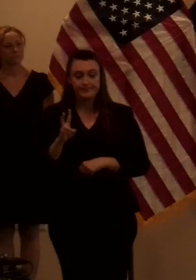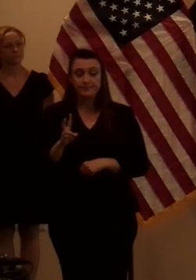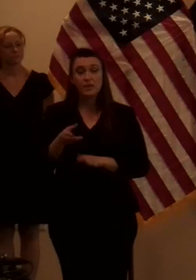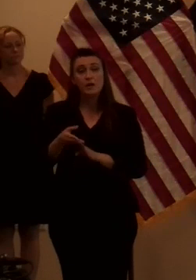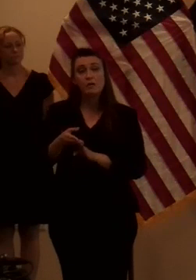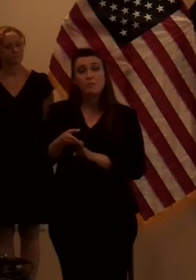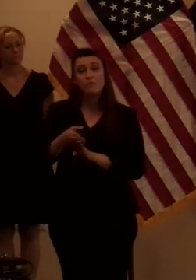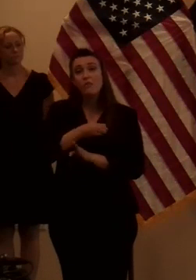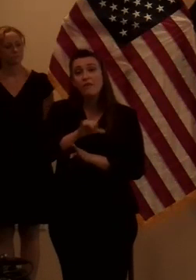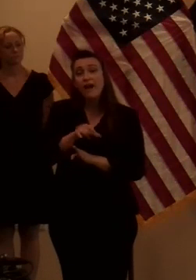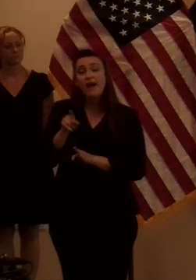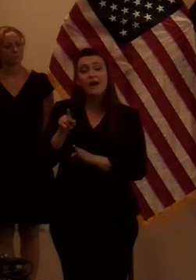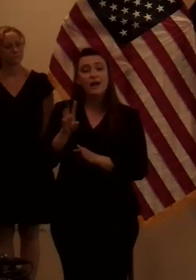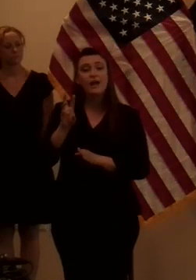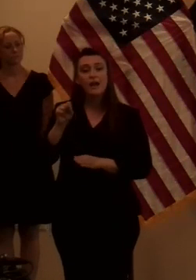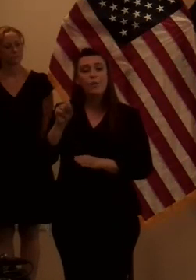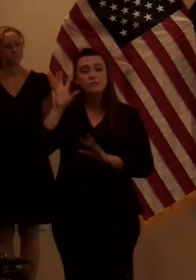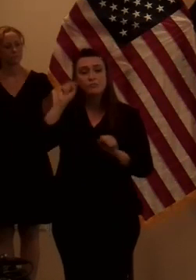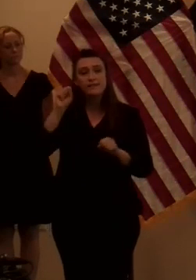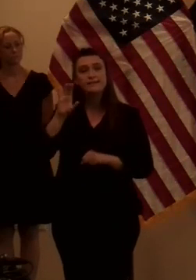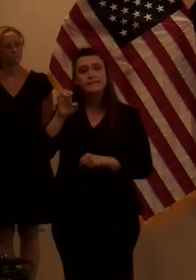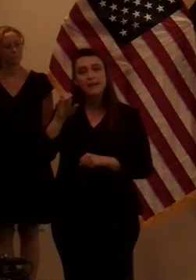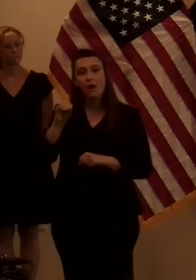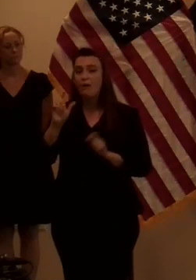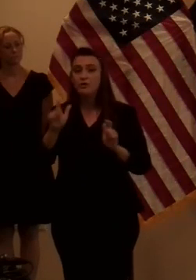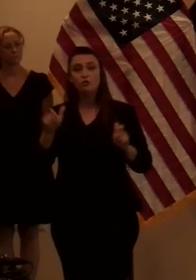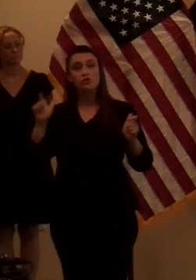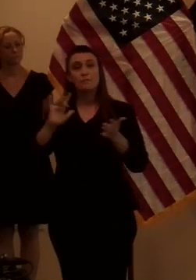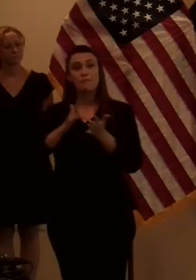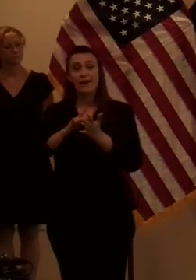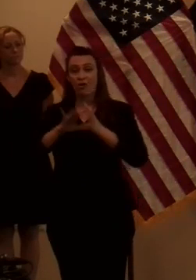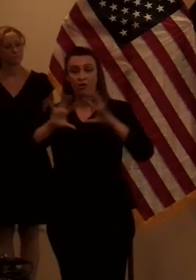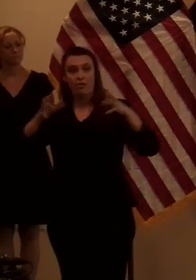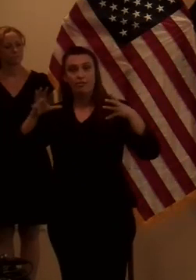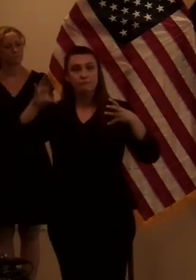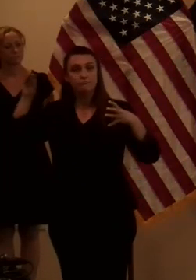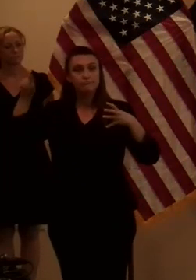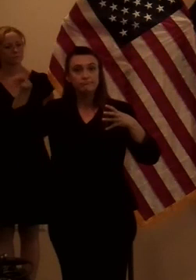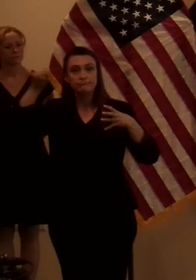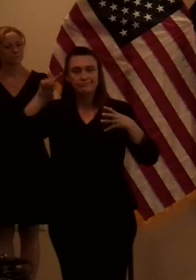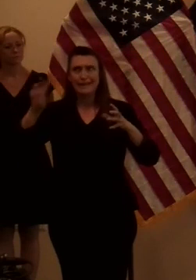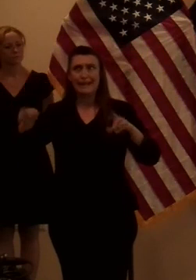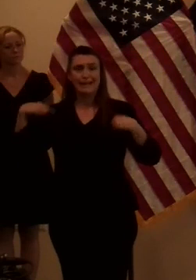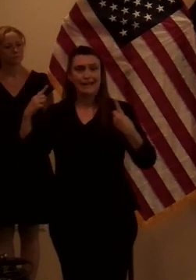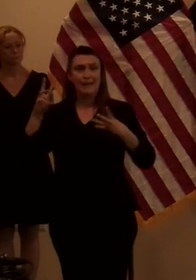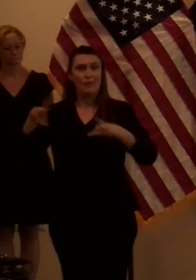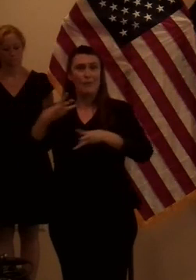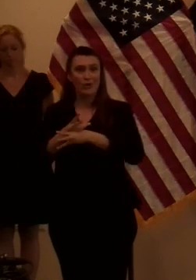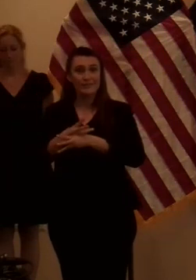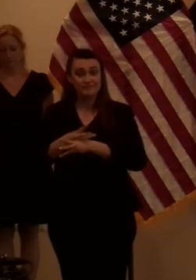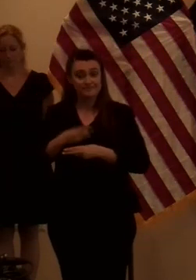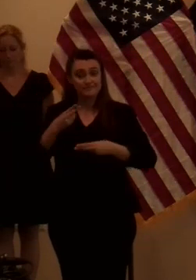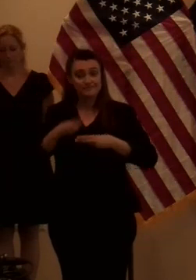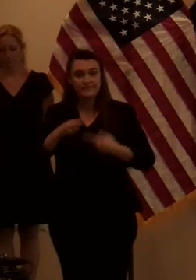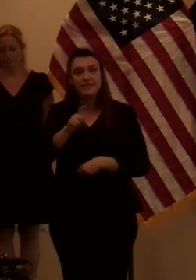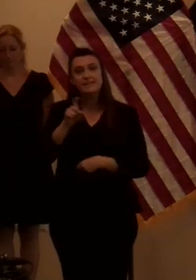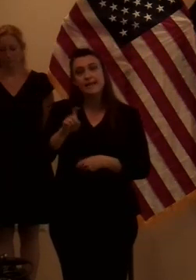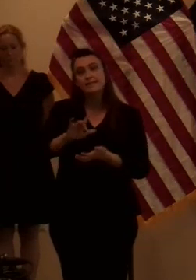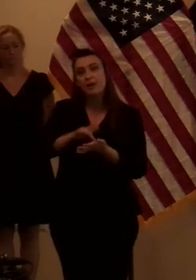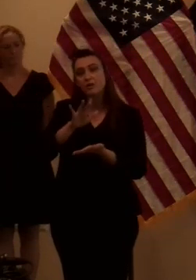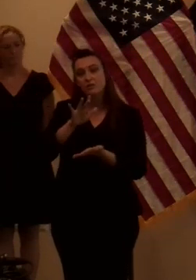that, he led as president and CEO of the largest medical complex in the world, the Texas Medical Center in